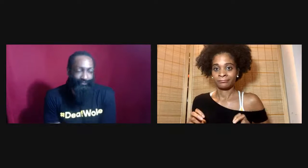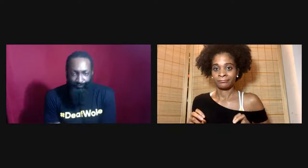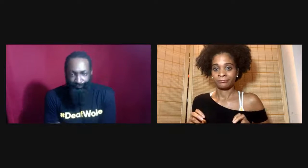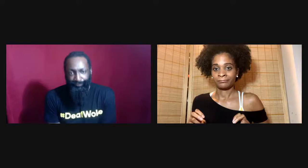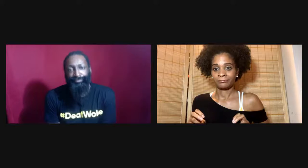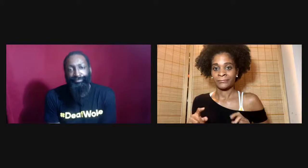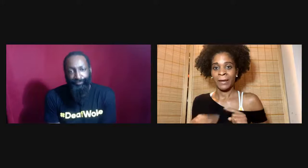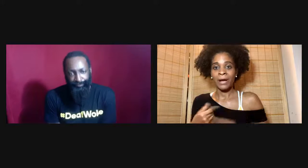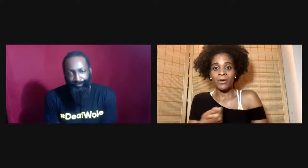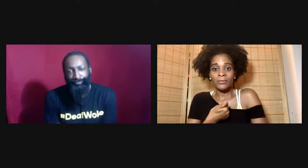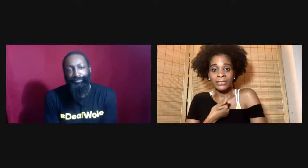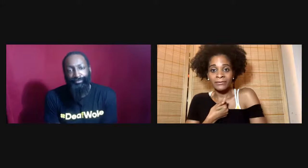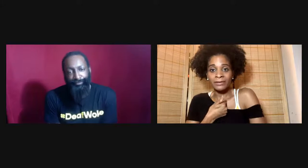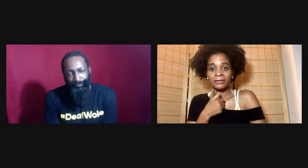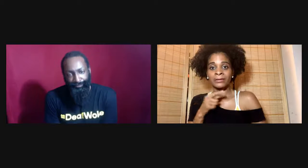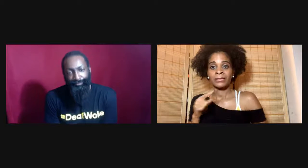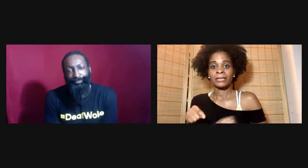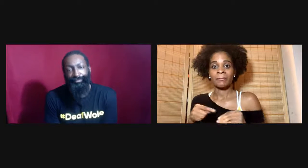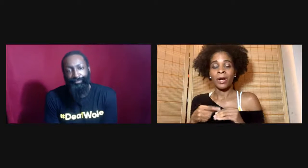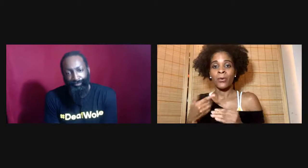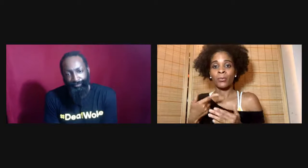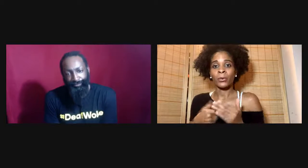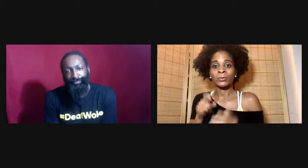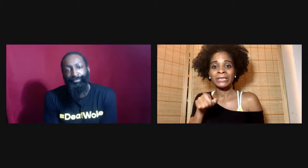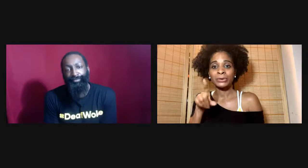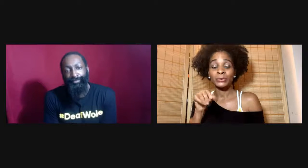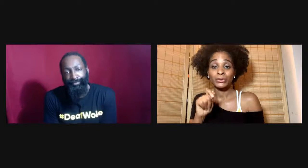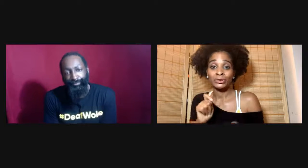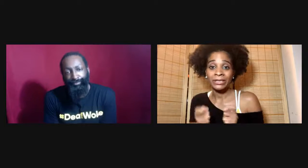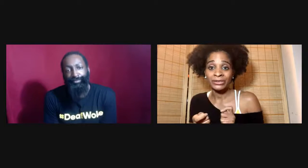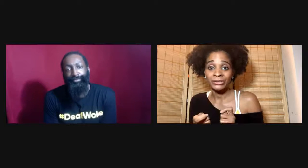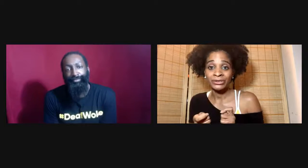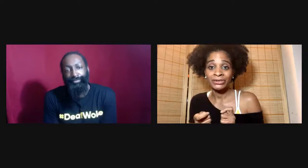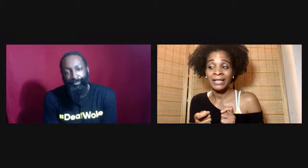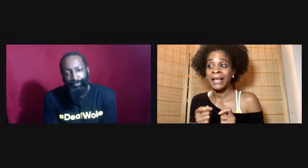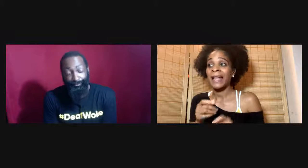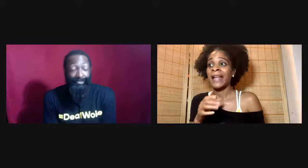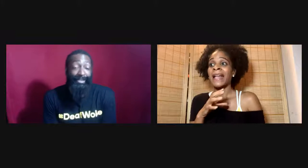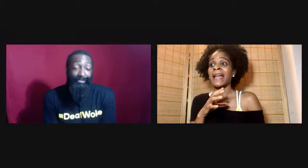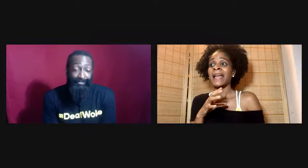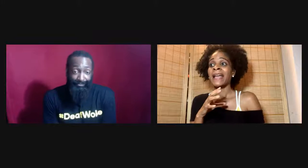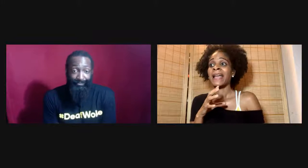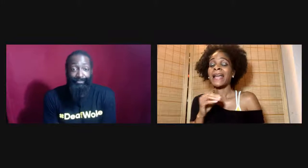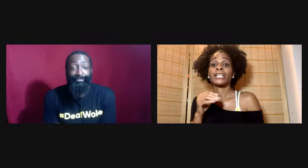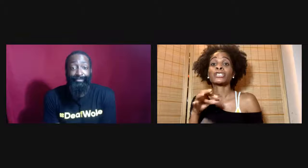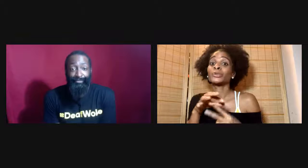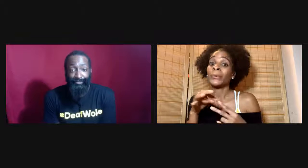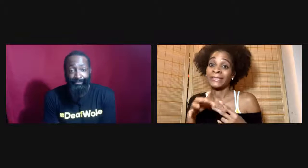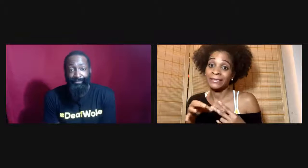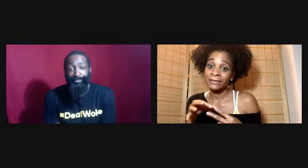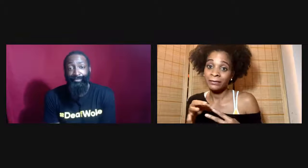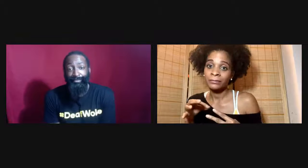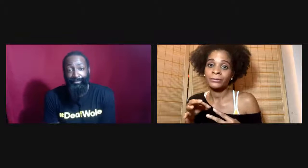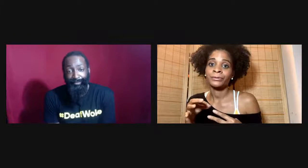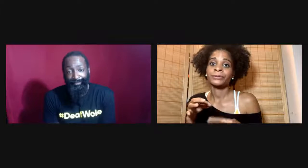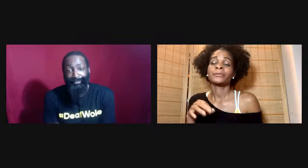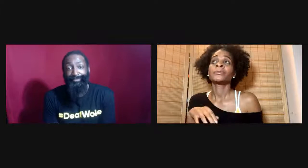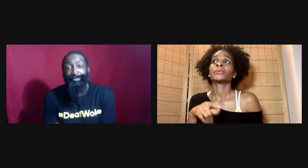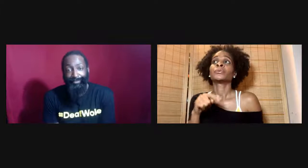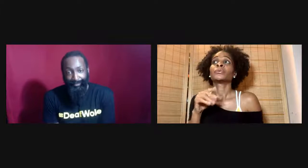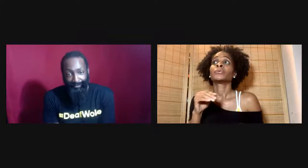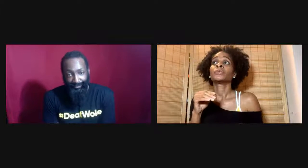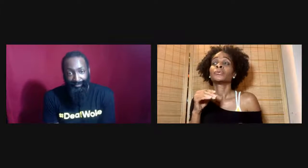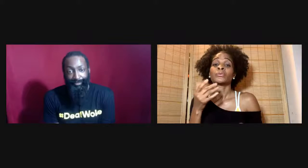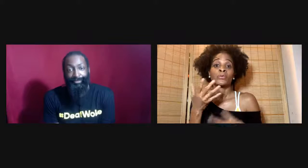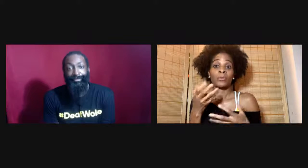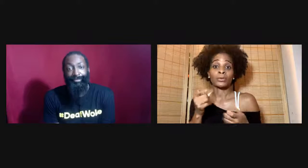I think it's so important that we all self-reflect, that we all think about what we need to change